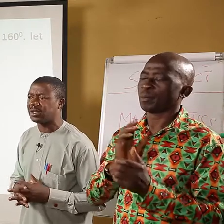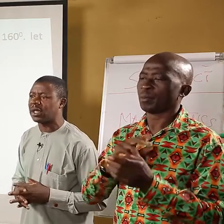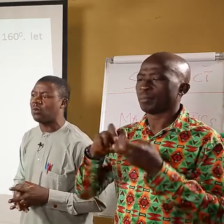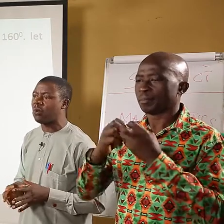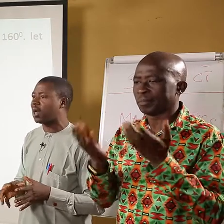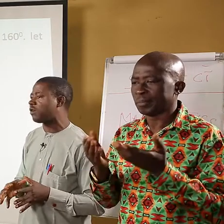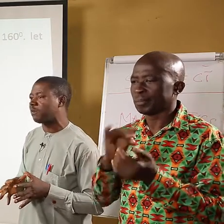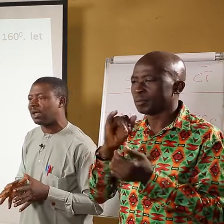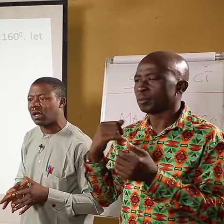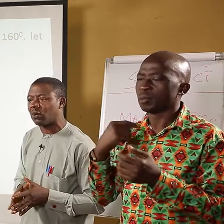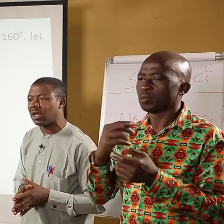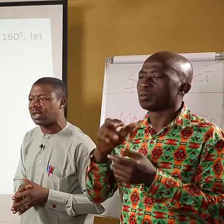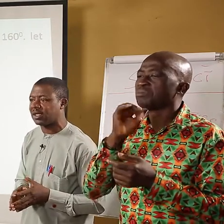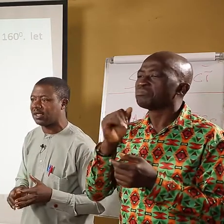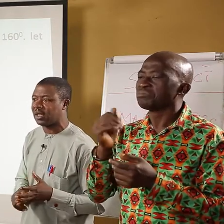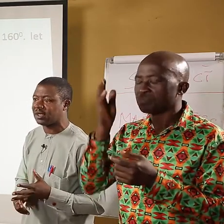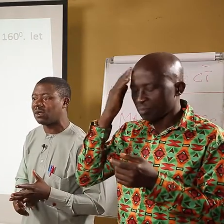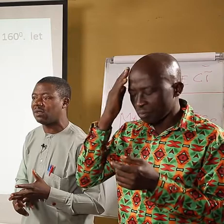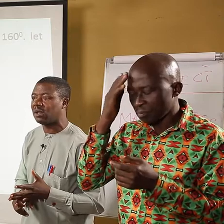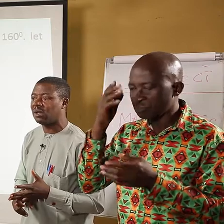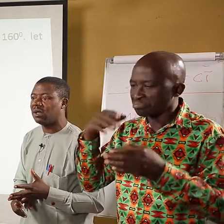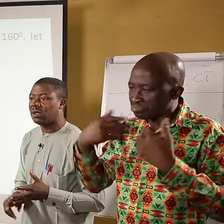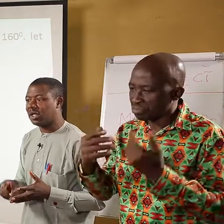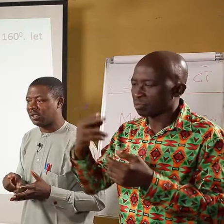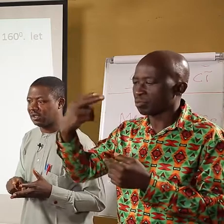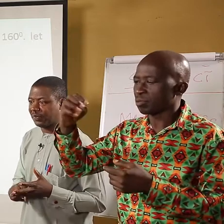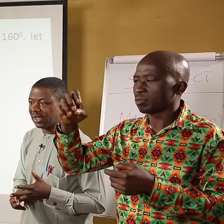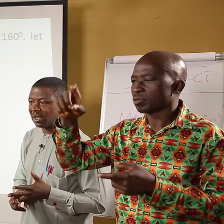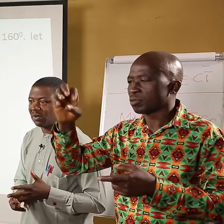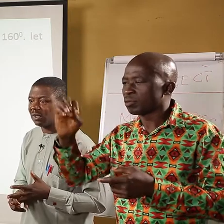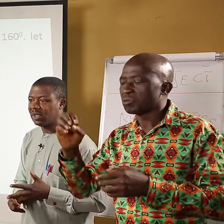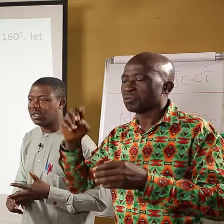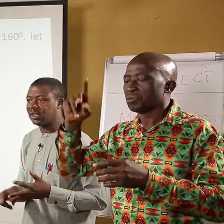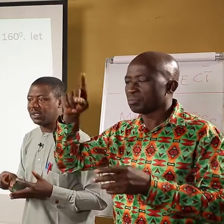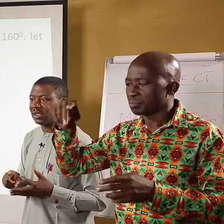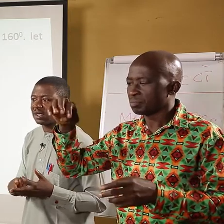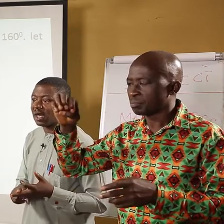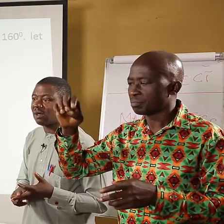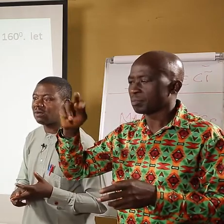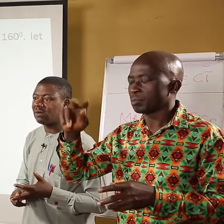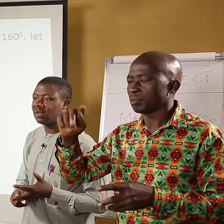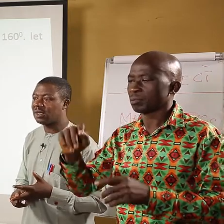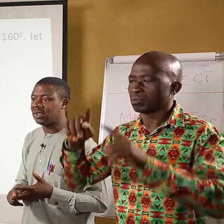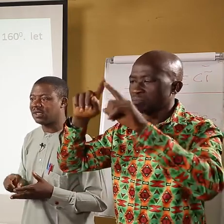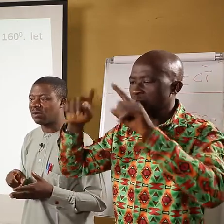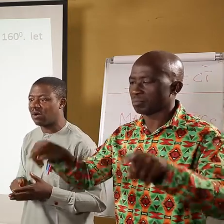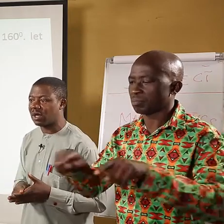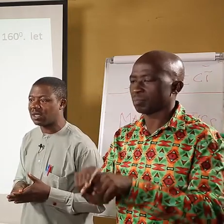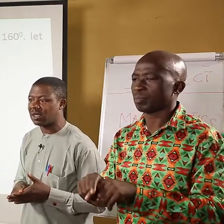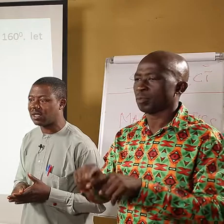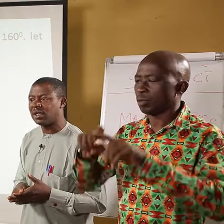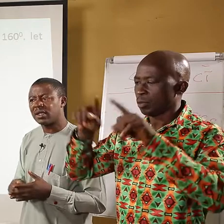here is we are not spelled out whether it is a hexagon, it is a pentagon, it is a triangle, it is